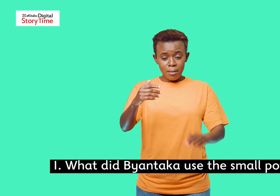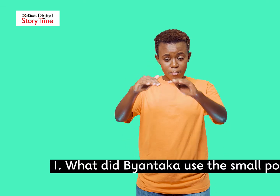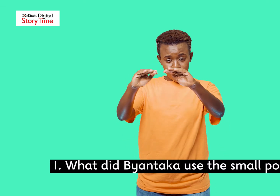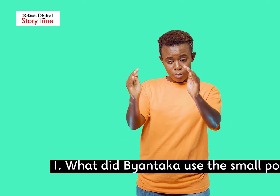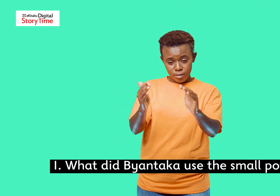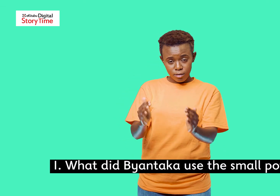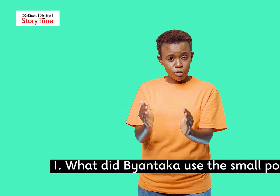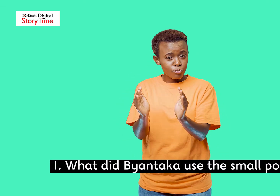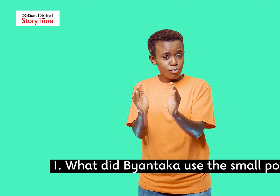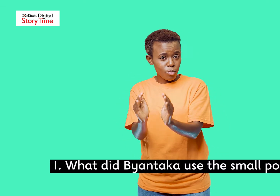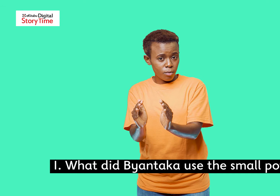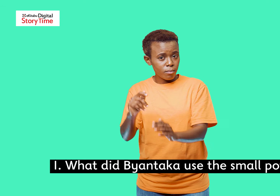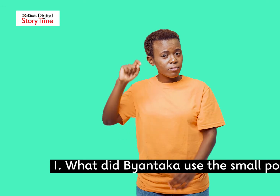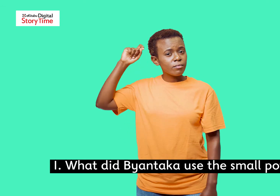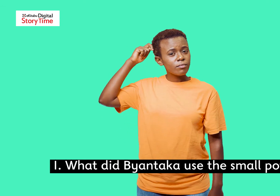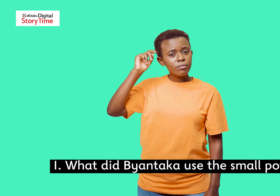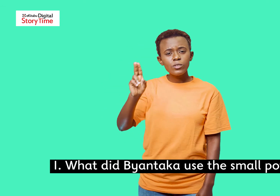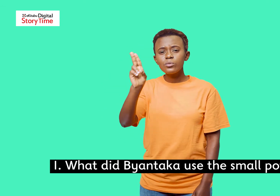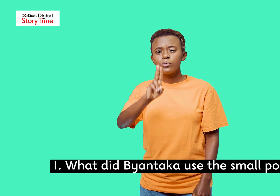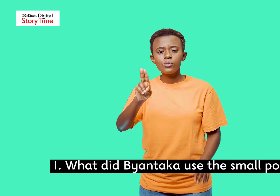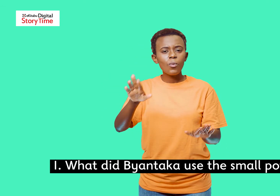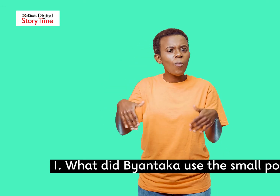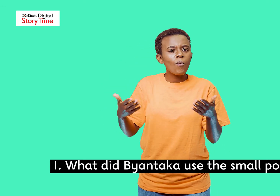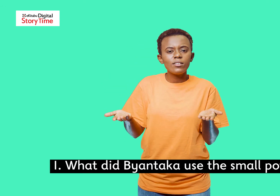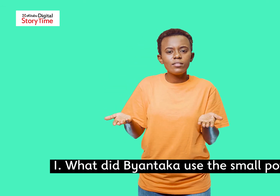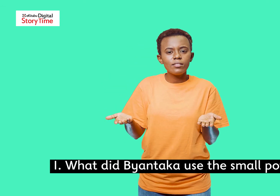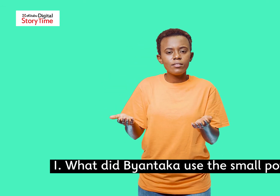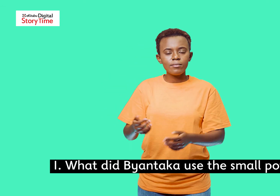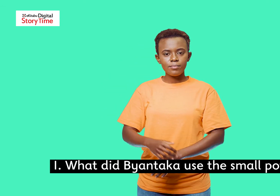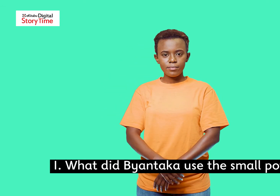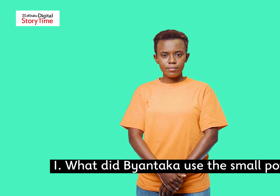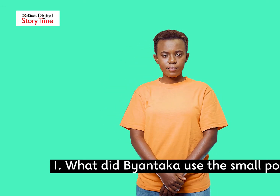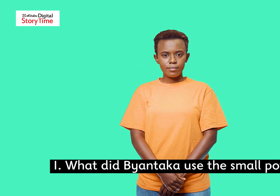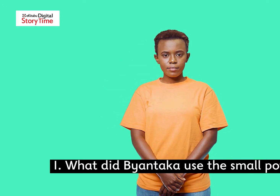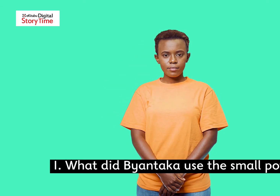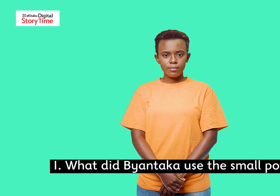Number 1. What did Biantaka use the small pot for?